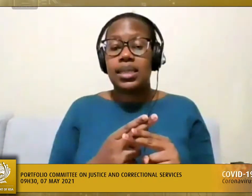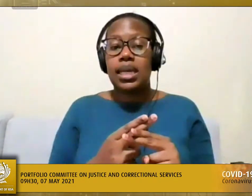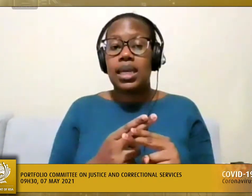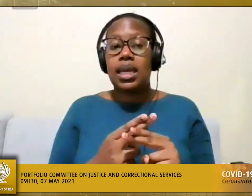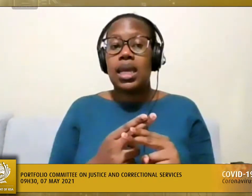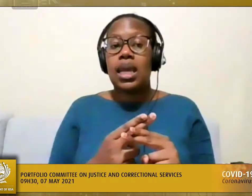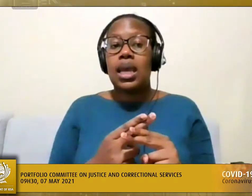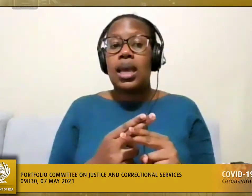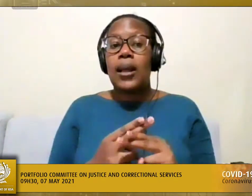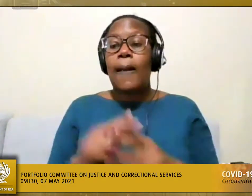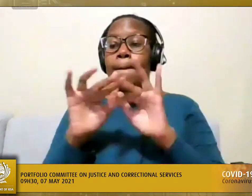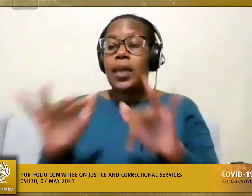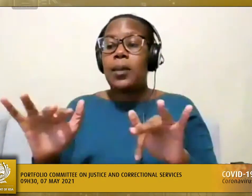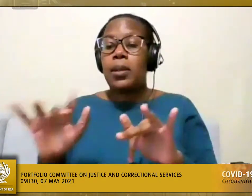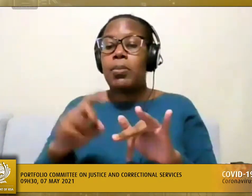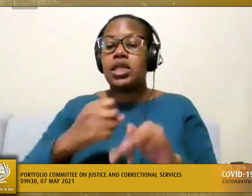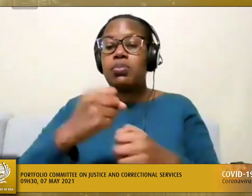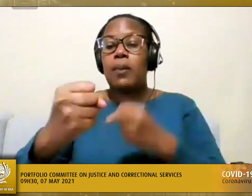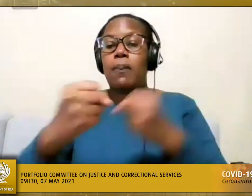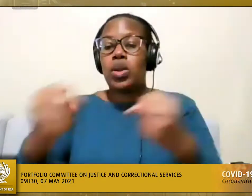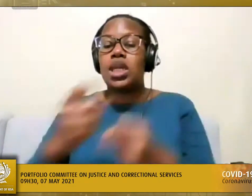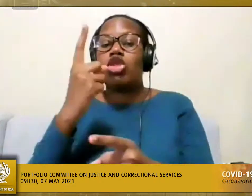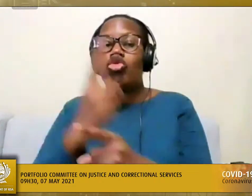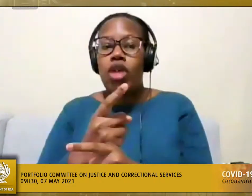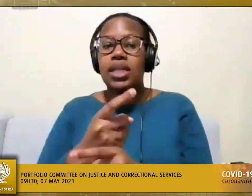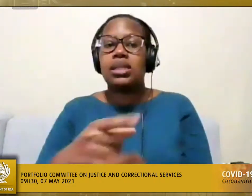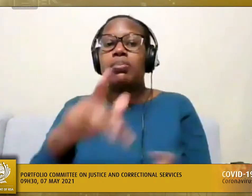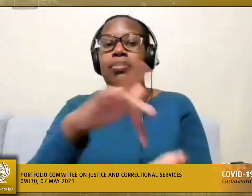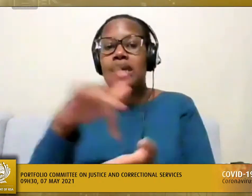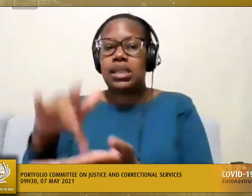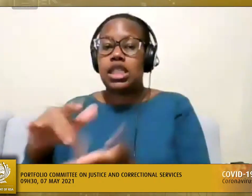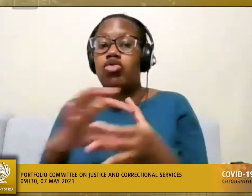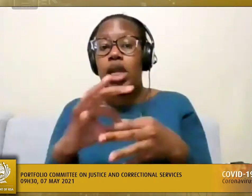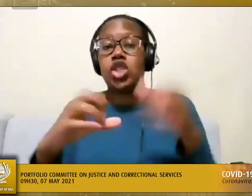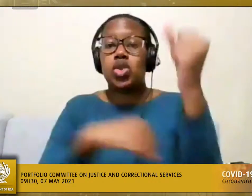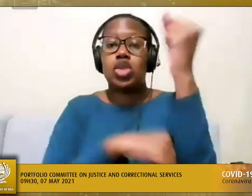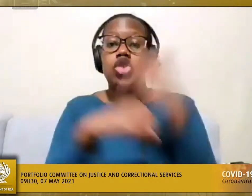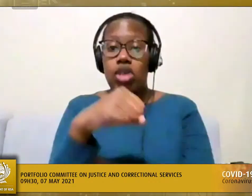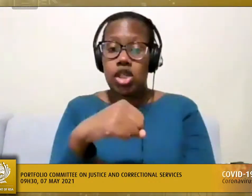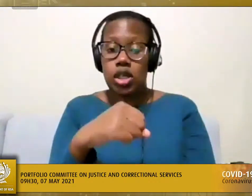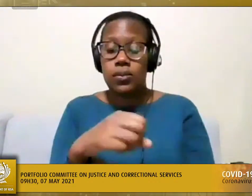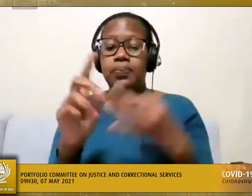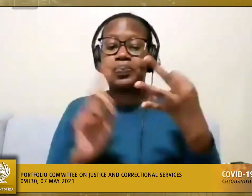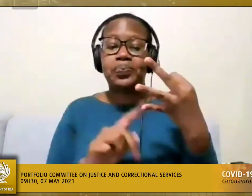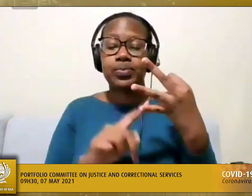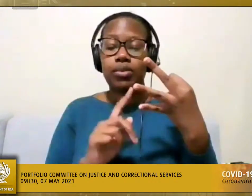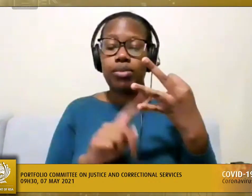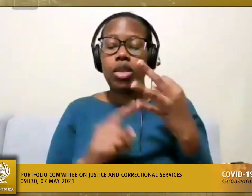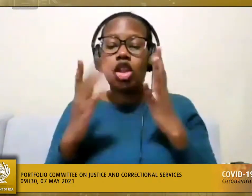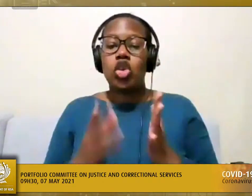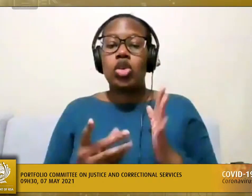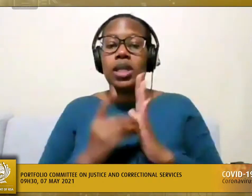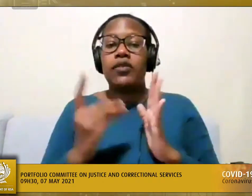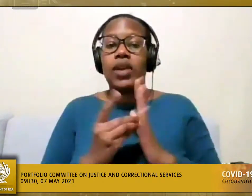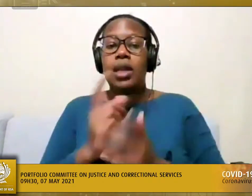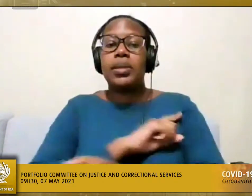are placed in the right places in terms of the structure fed human development capacity building